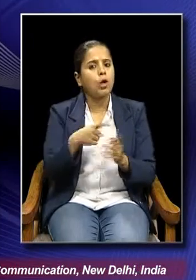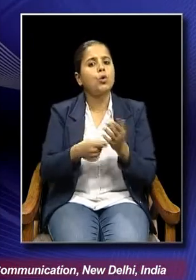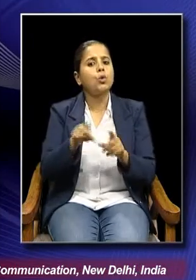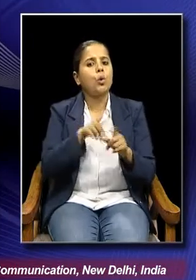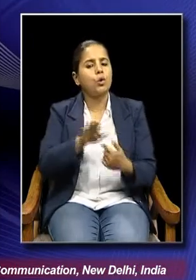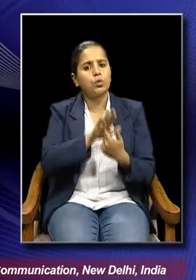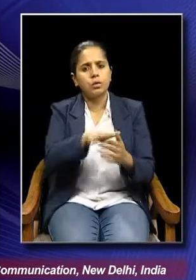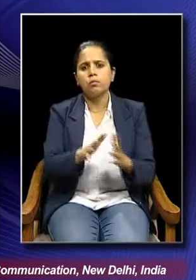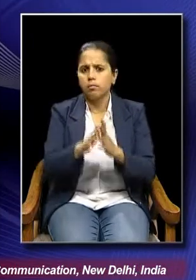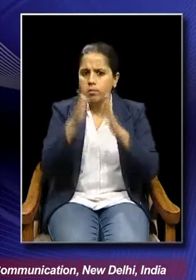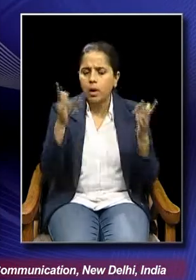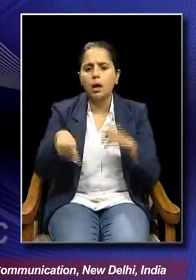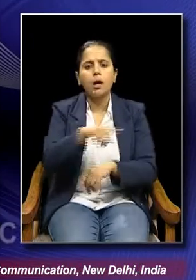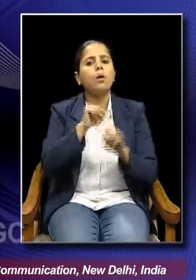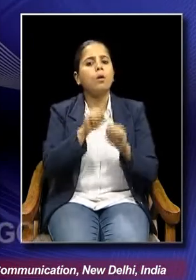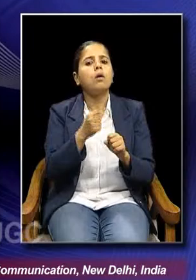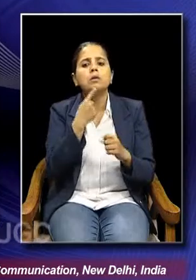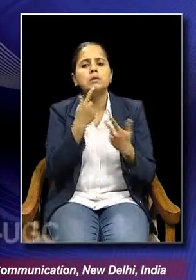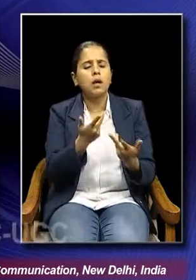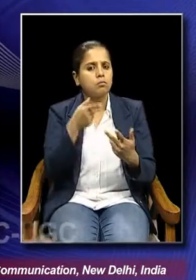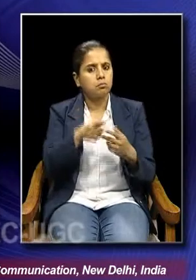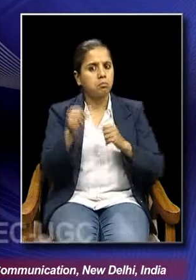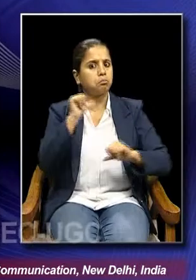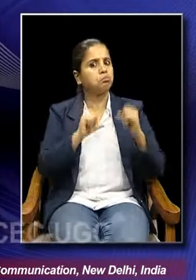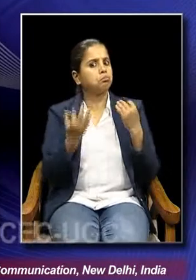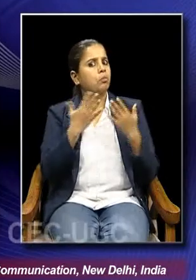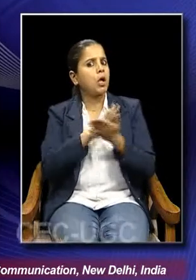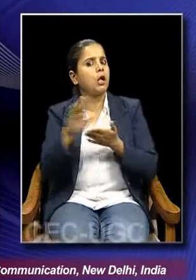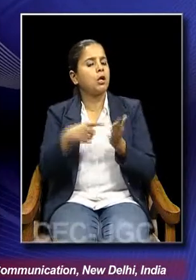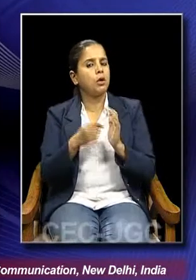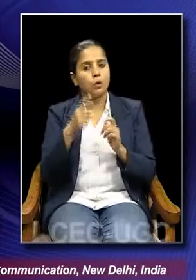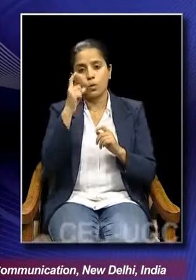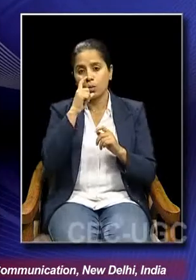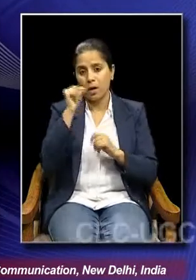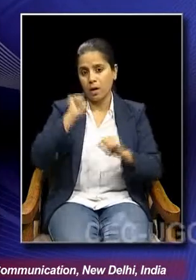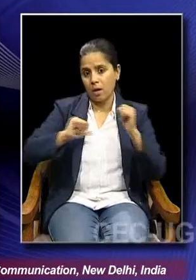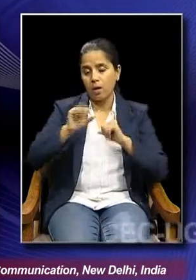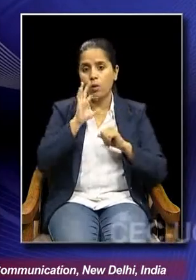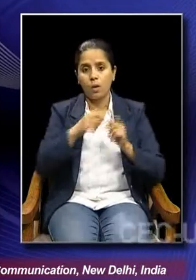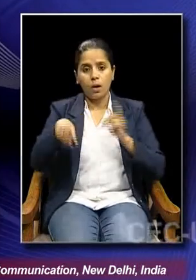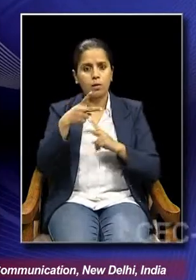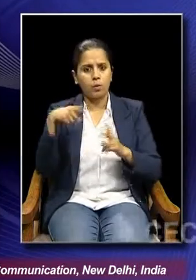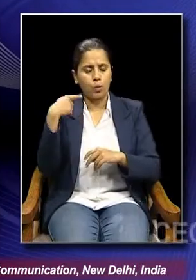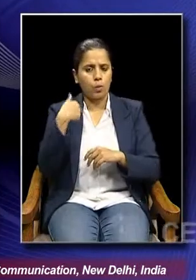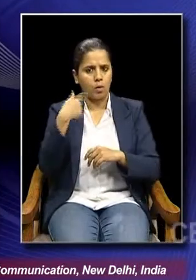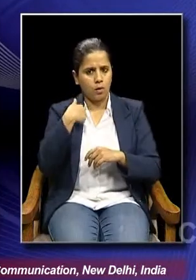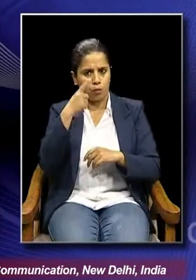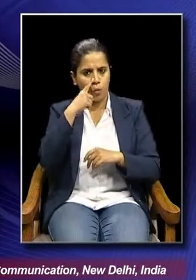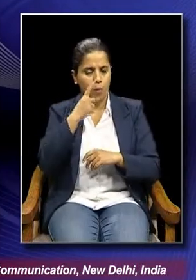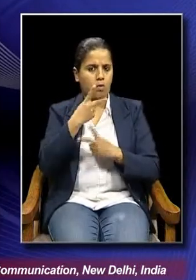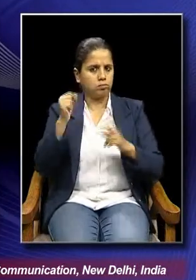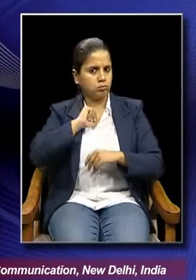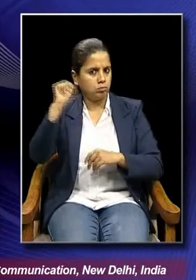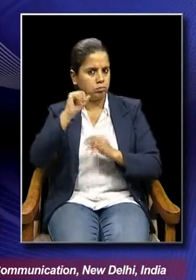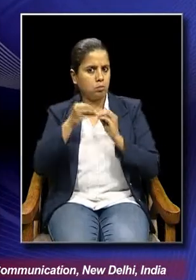is far more heroic in nature, and the way heroines or the female protagonists they have been portrayed in